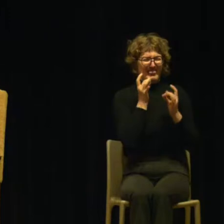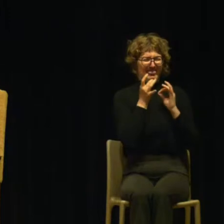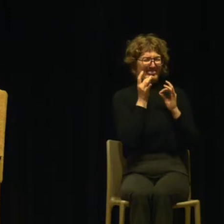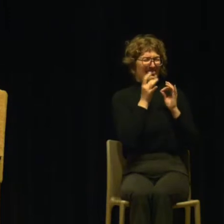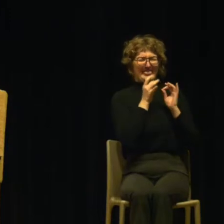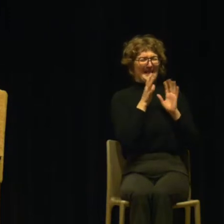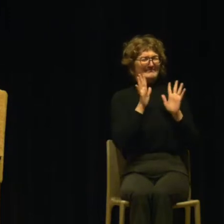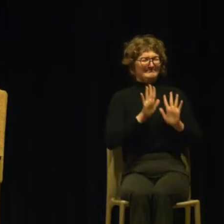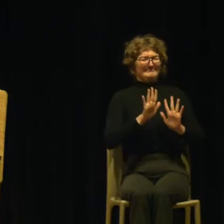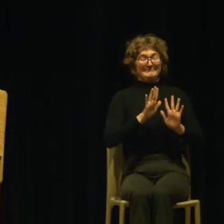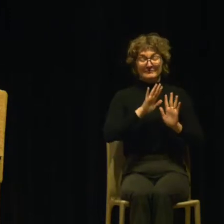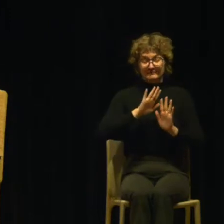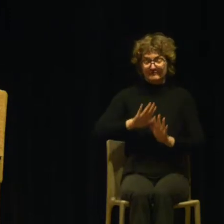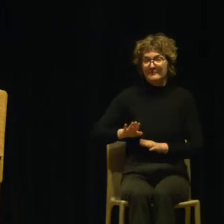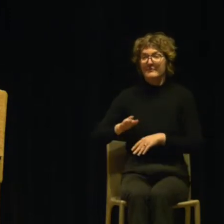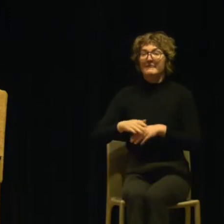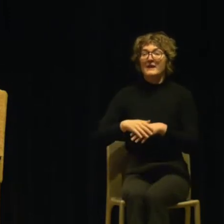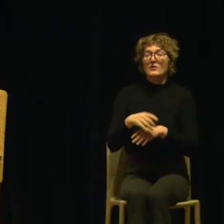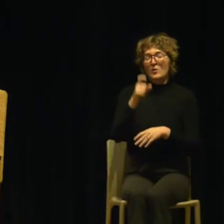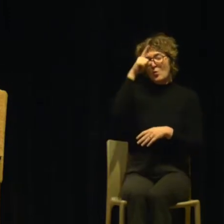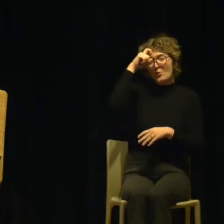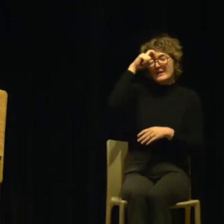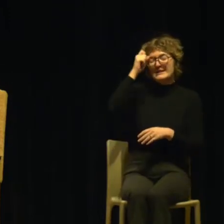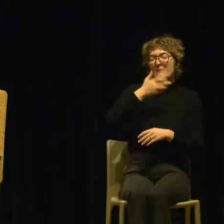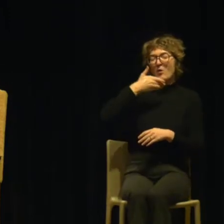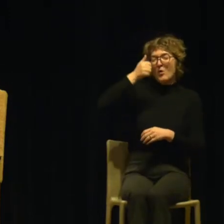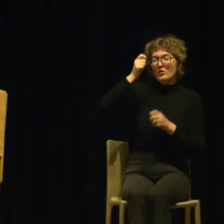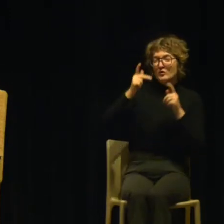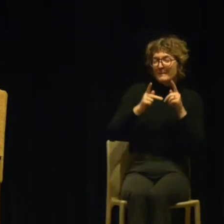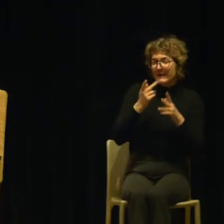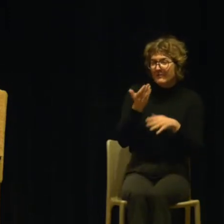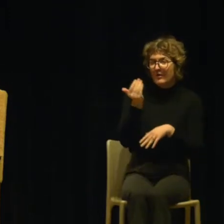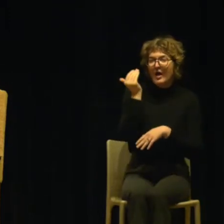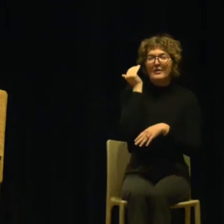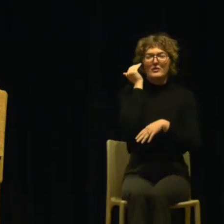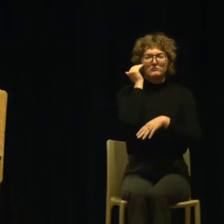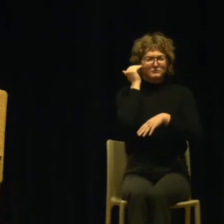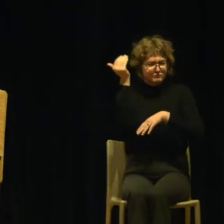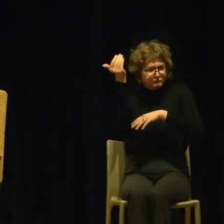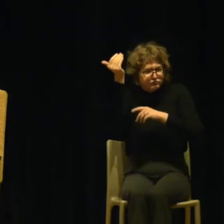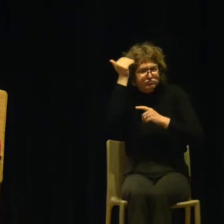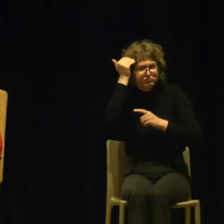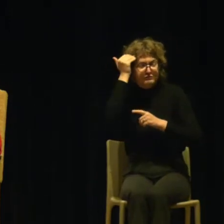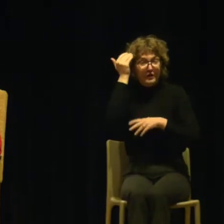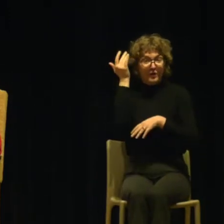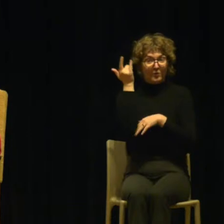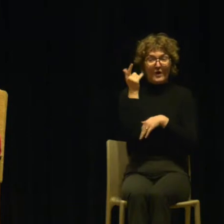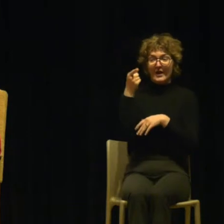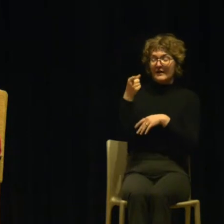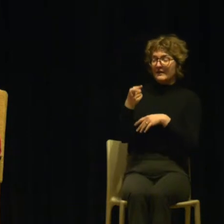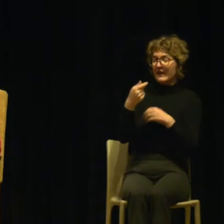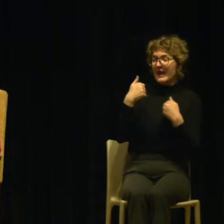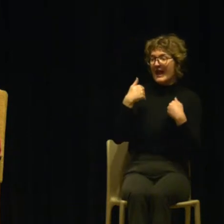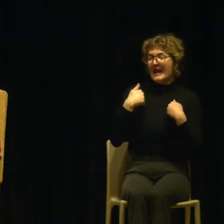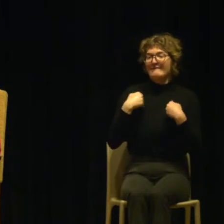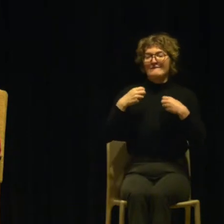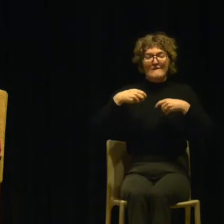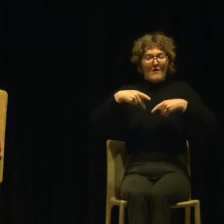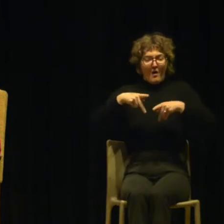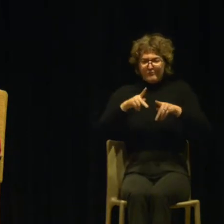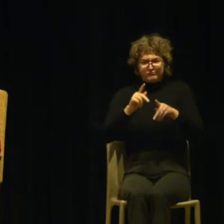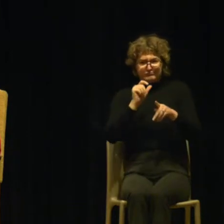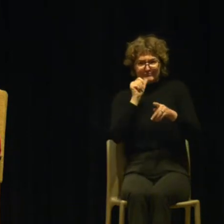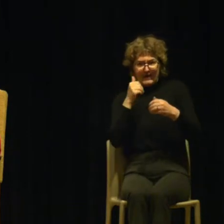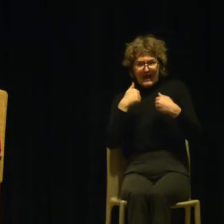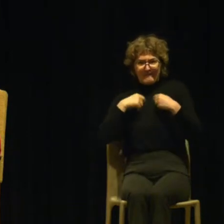You know, because the wisdom of elders, let me just say, they knew a lot of things because they did not have the option of